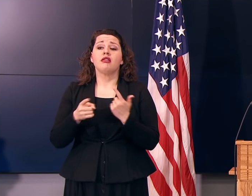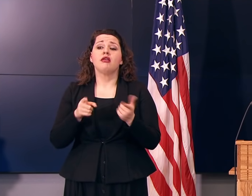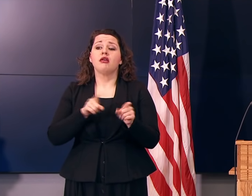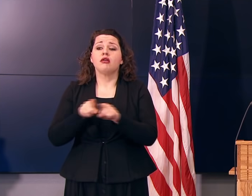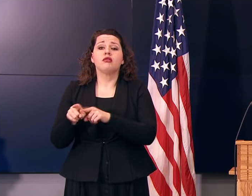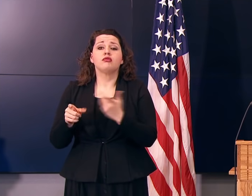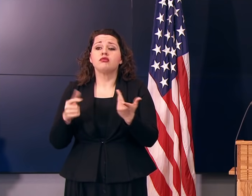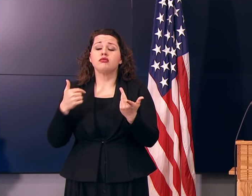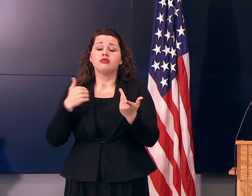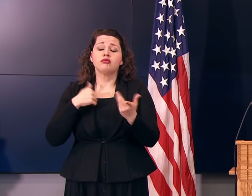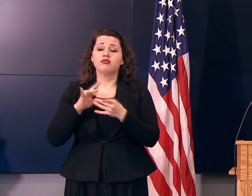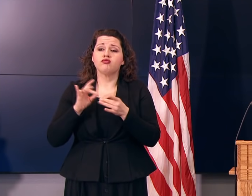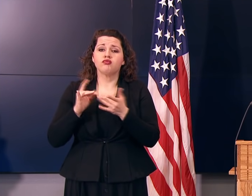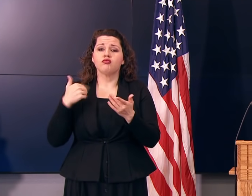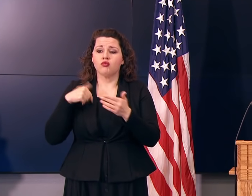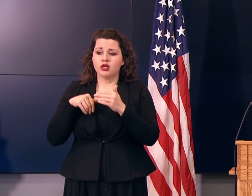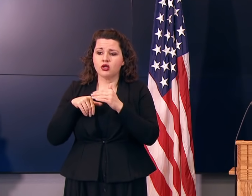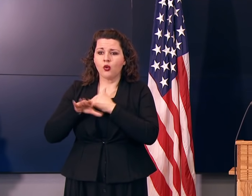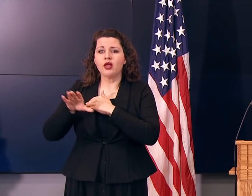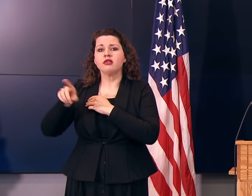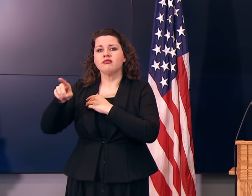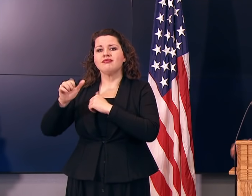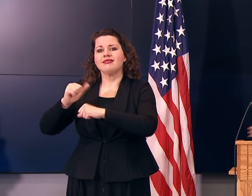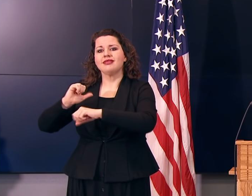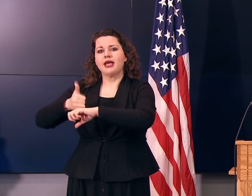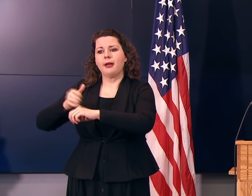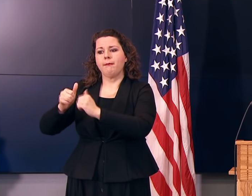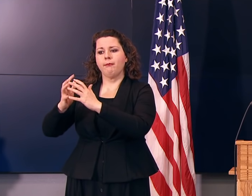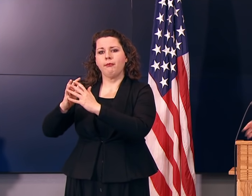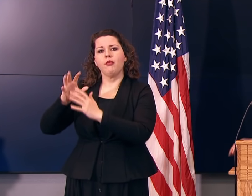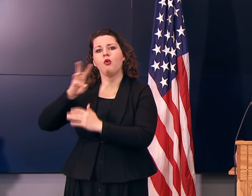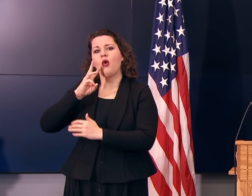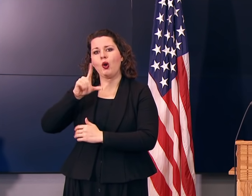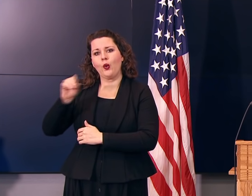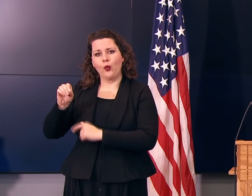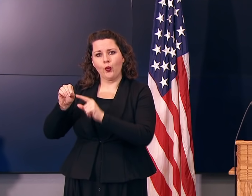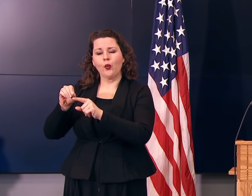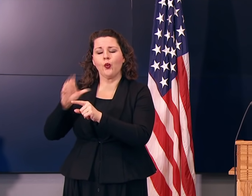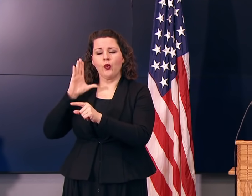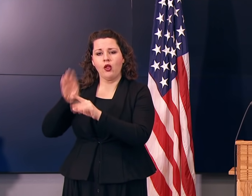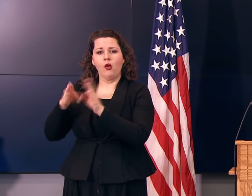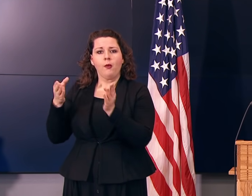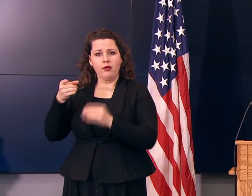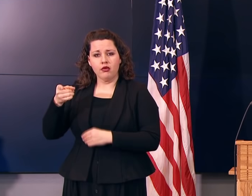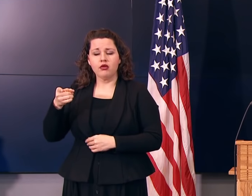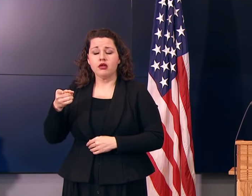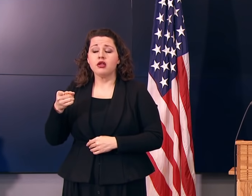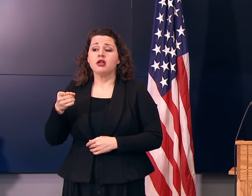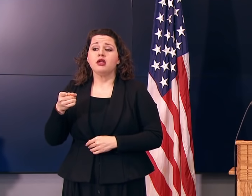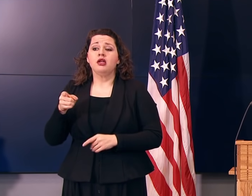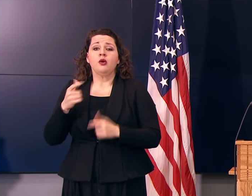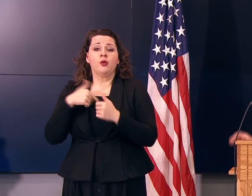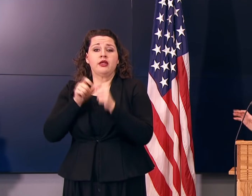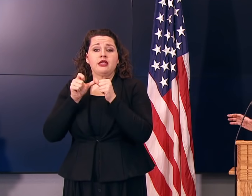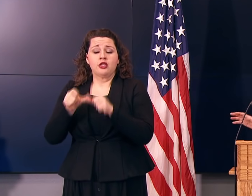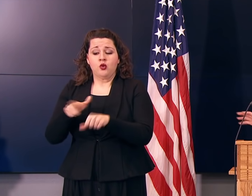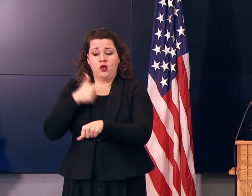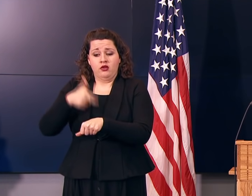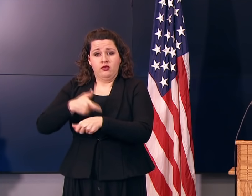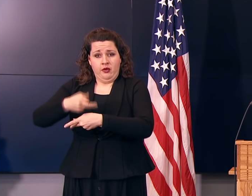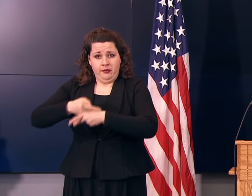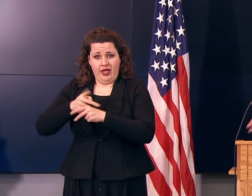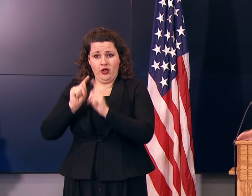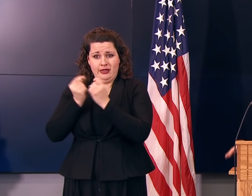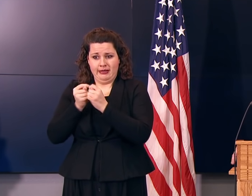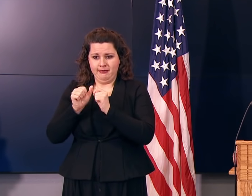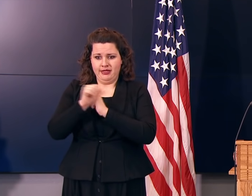to that, as I mentioned, we'll be going into Waterloo, so that'll be the next site that we'll open up. We continue to do some long-term care strike teams